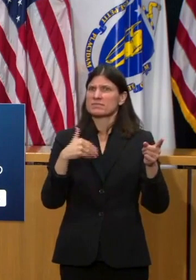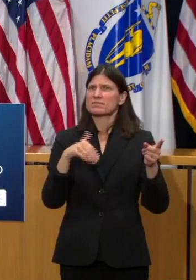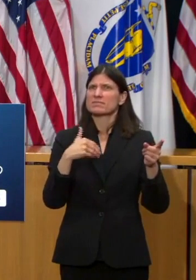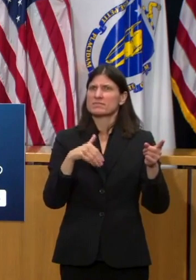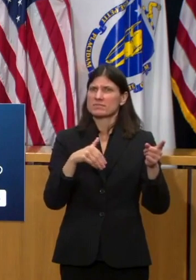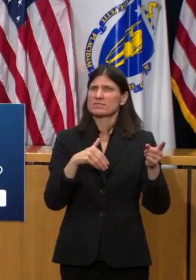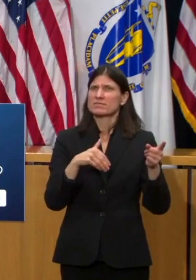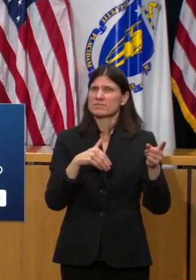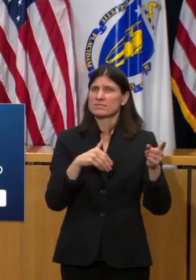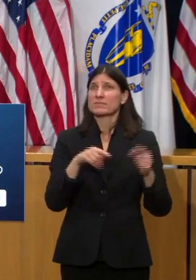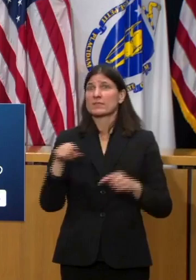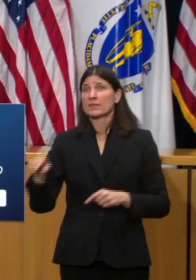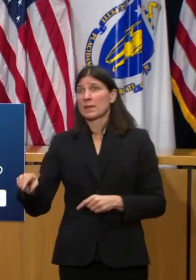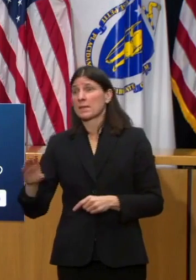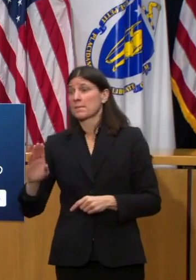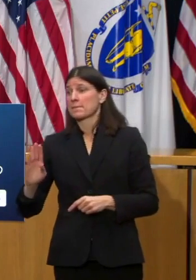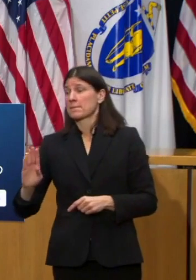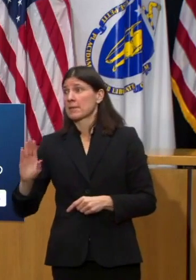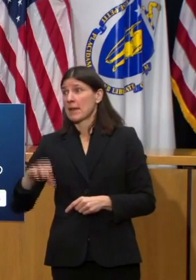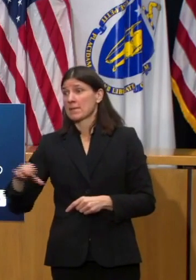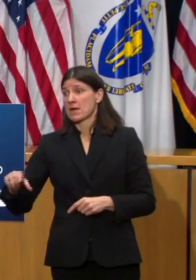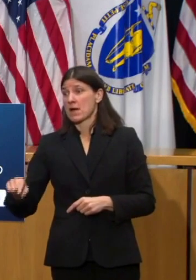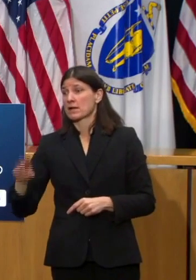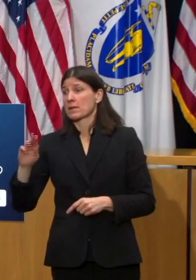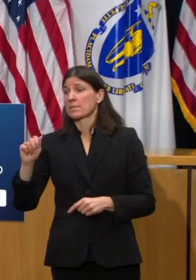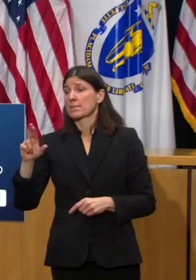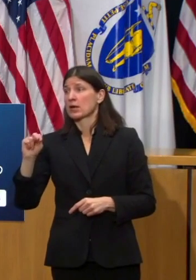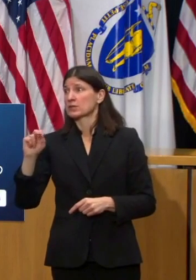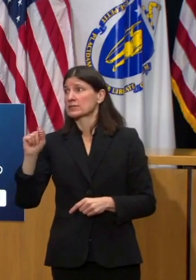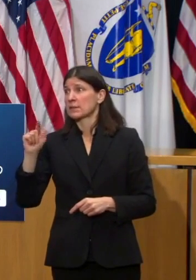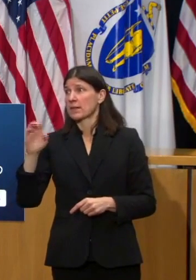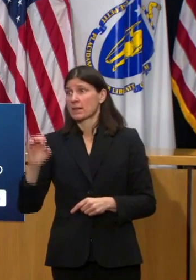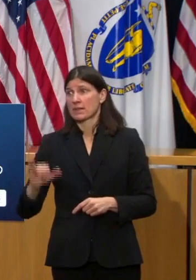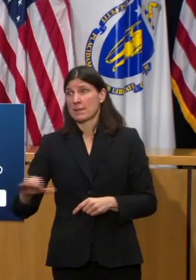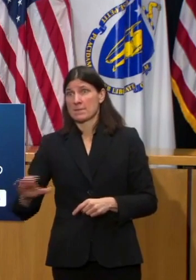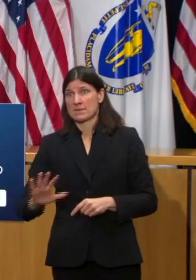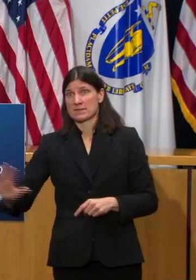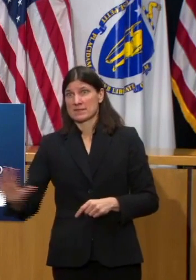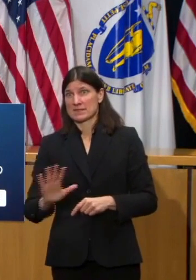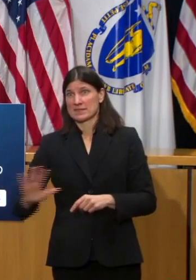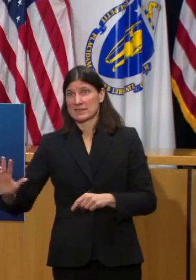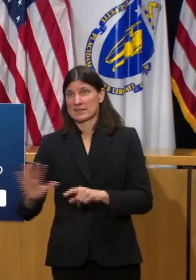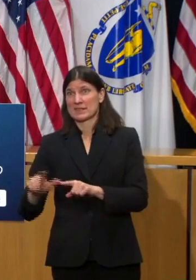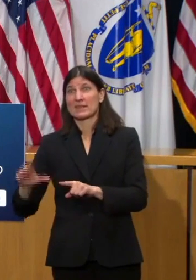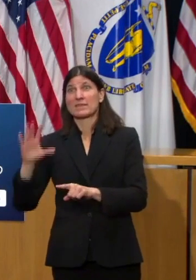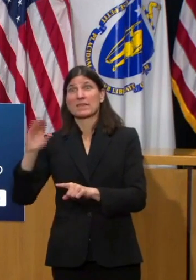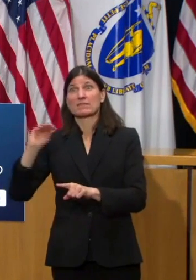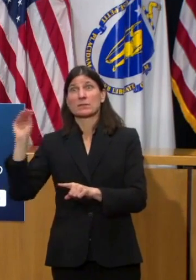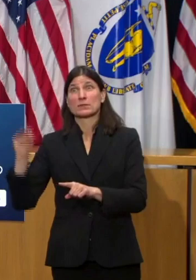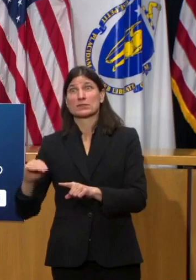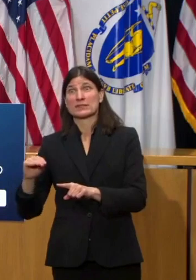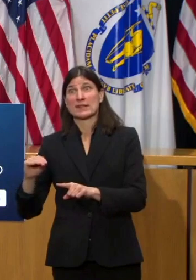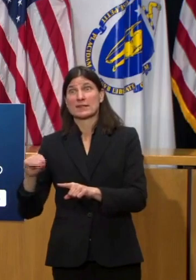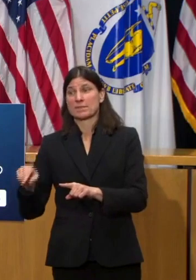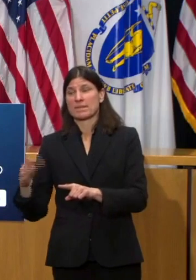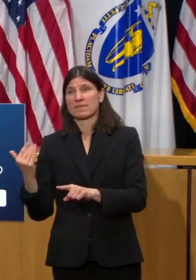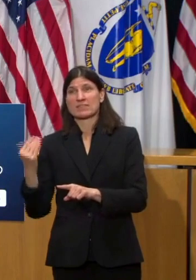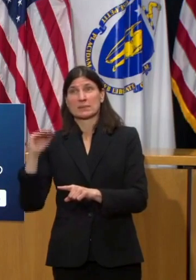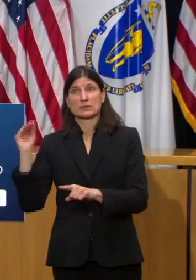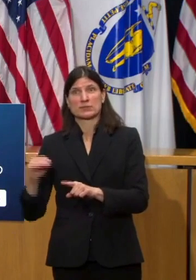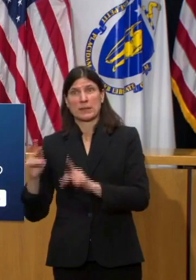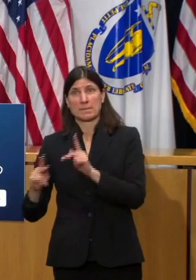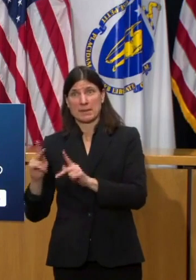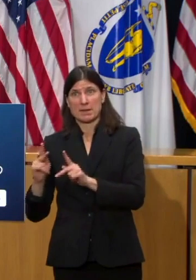Franklin County's number three. They're at 13. So those regional collaboratives, which have now been running for several weeks,